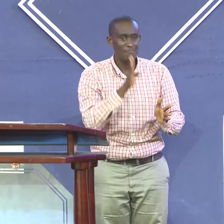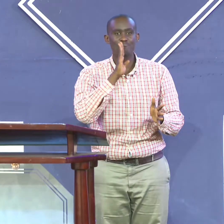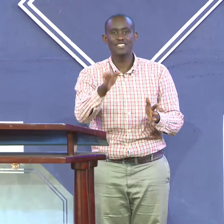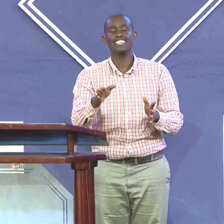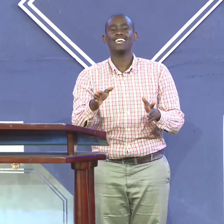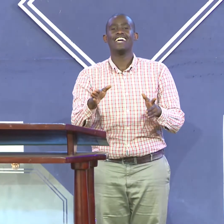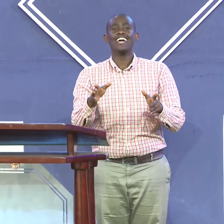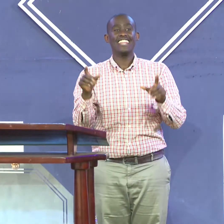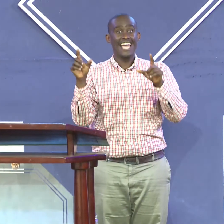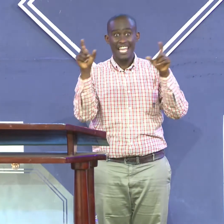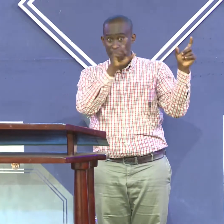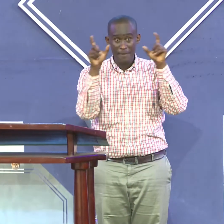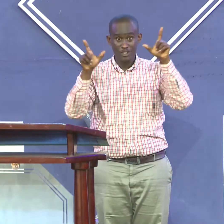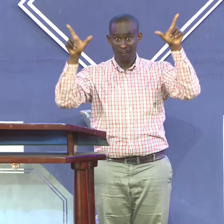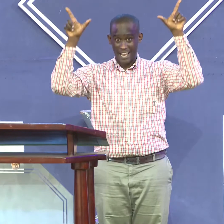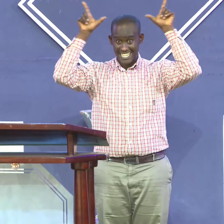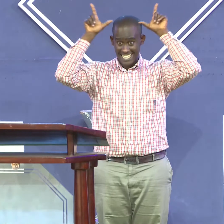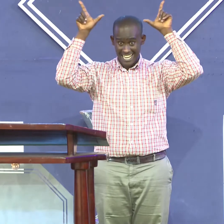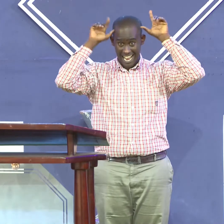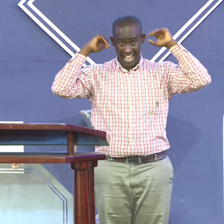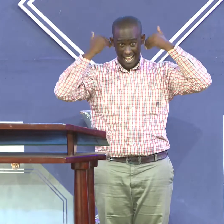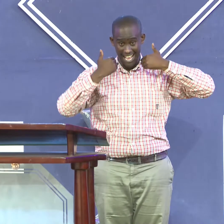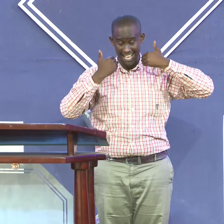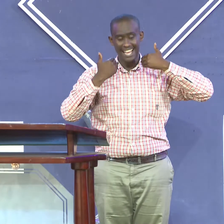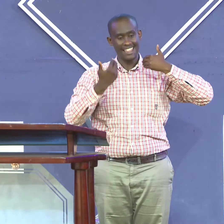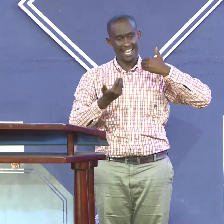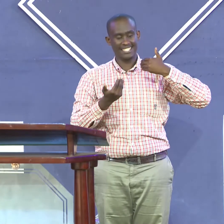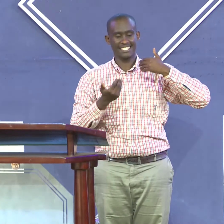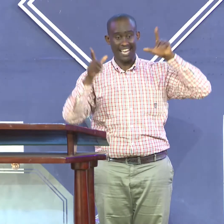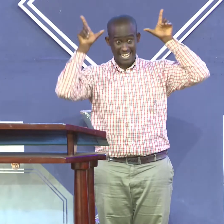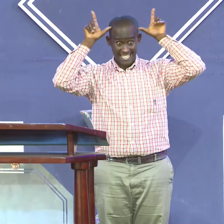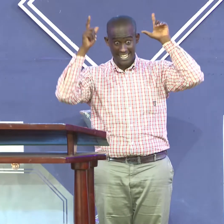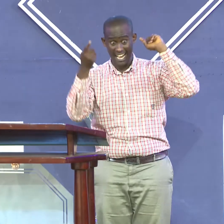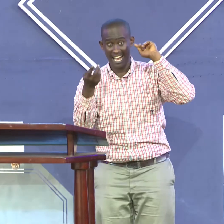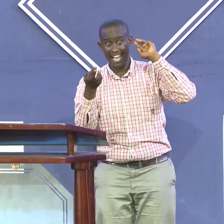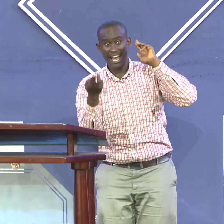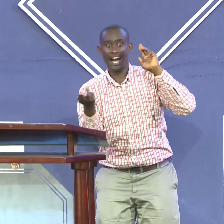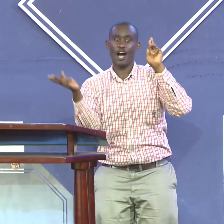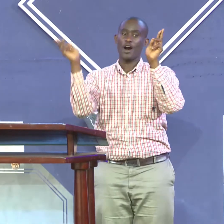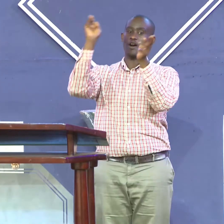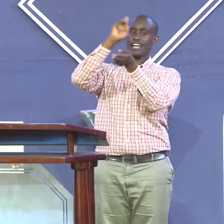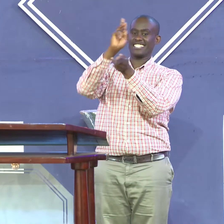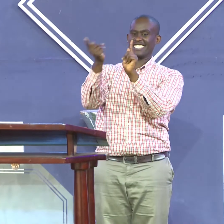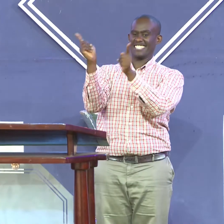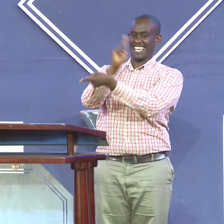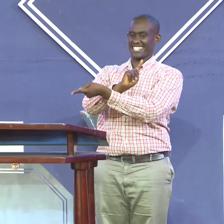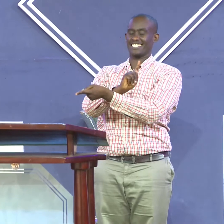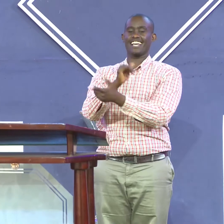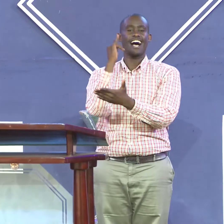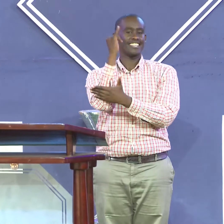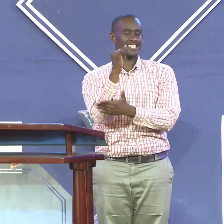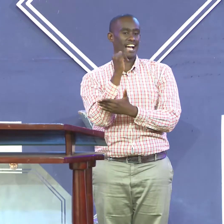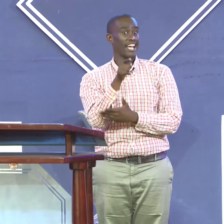And he's the one who was in the image of the sheep that was exchanged for Isaac, that Abraham